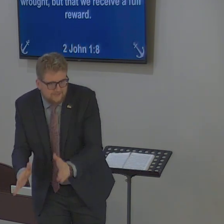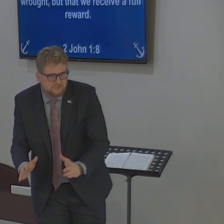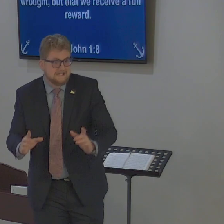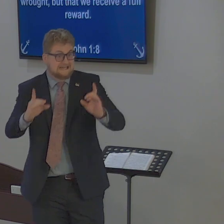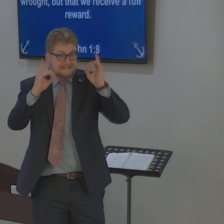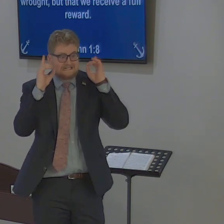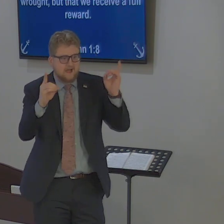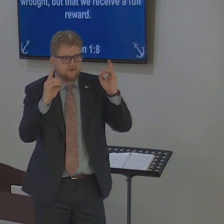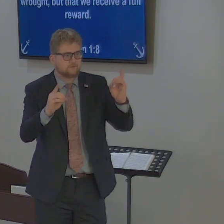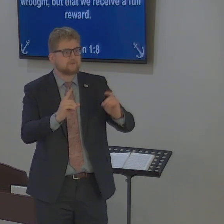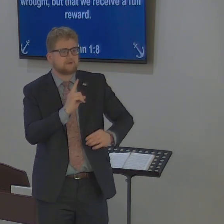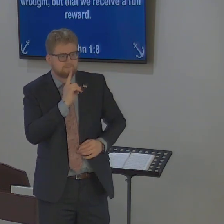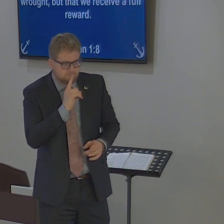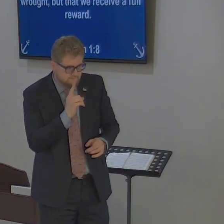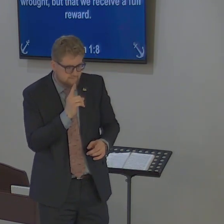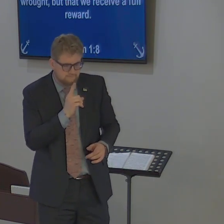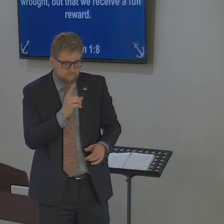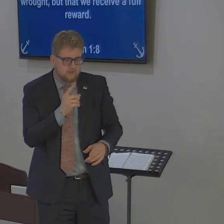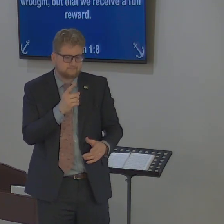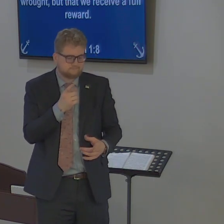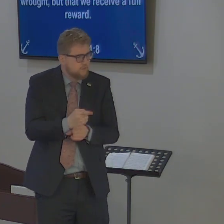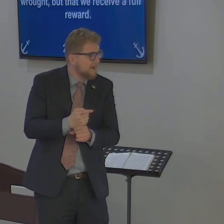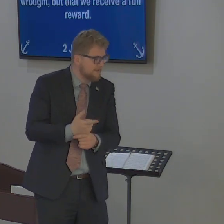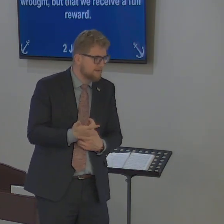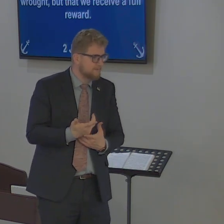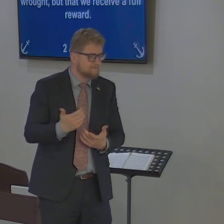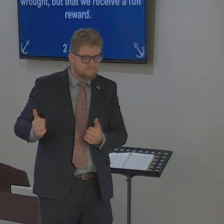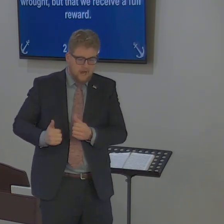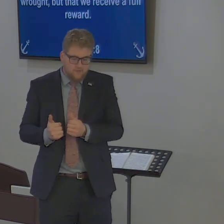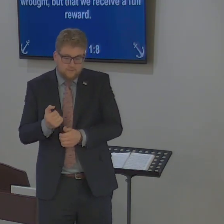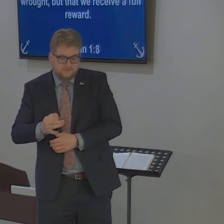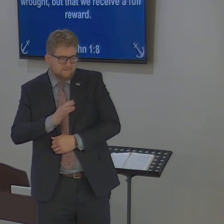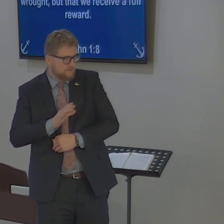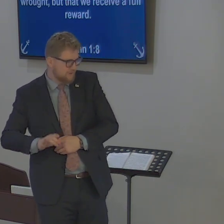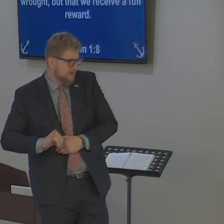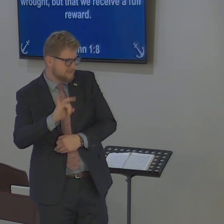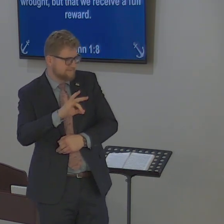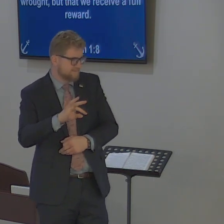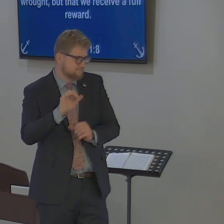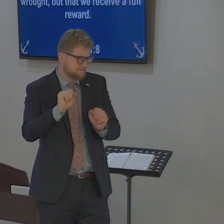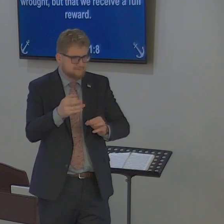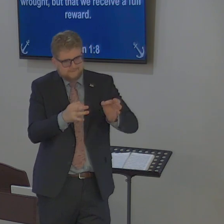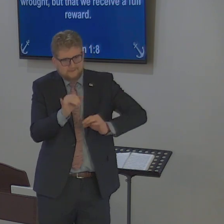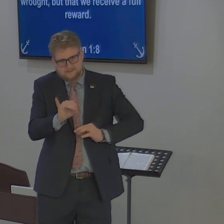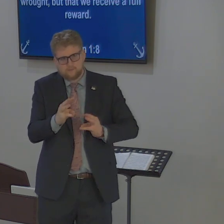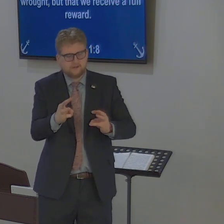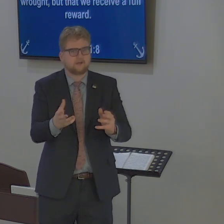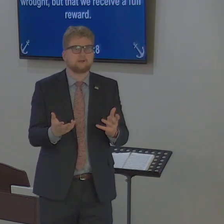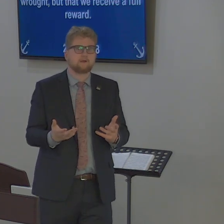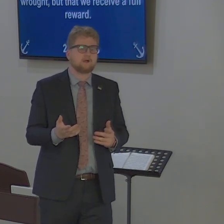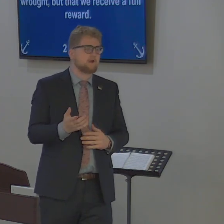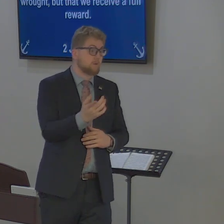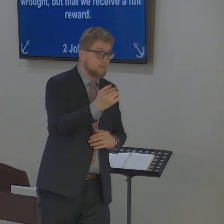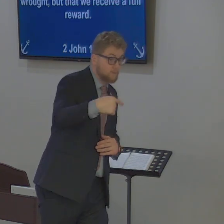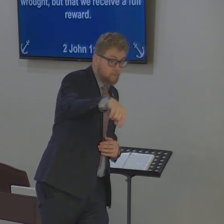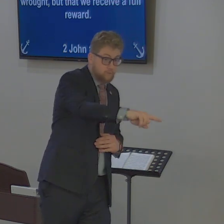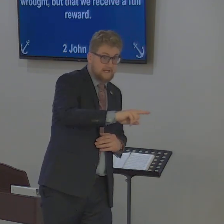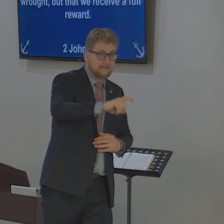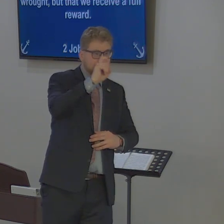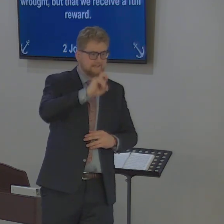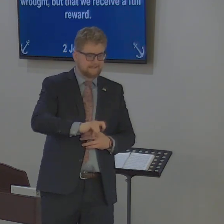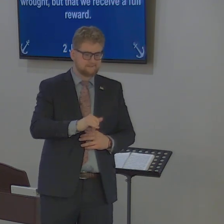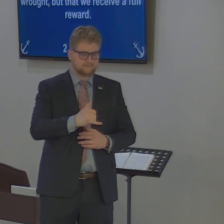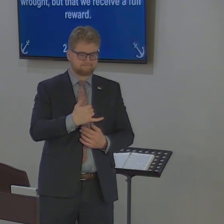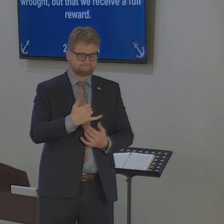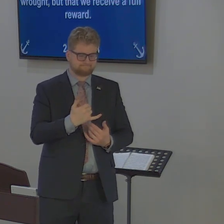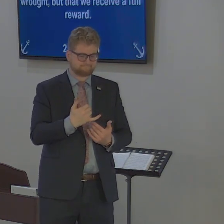doctrinally sound? What are they saying? Followers of Christ, if you could say it that way. You guys need to yoke up together. I know